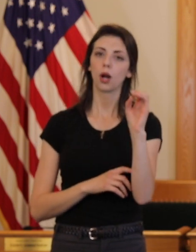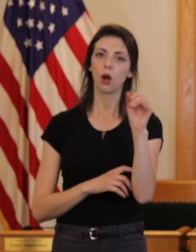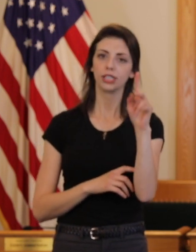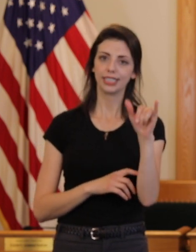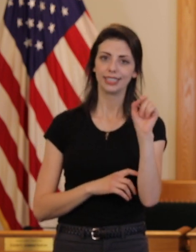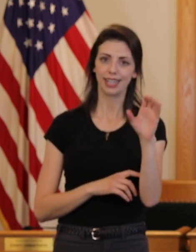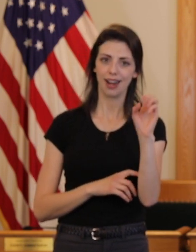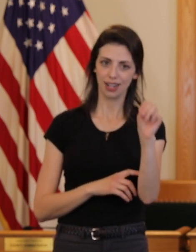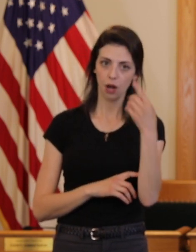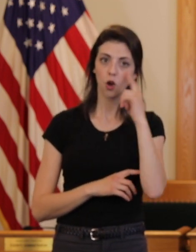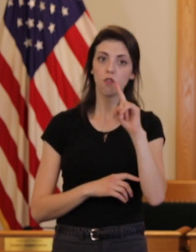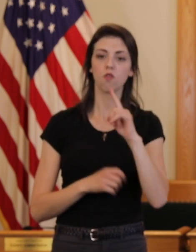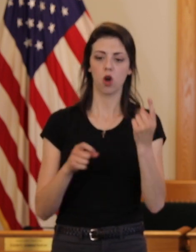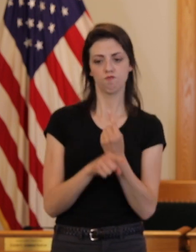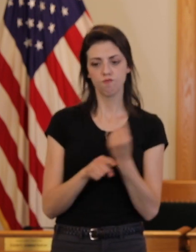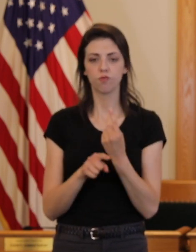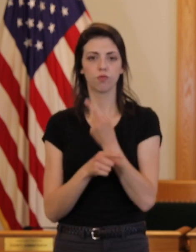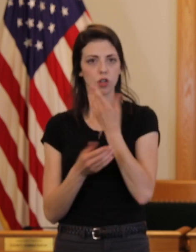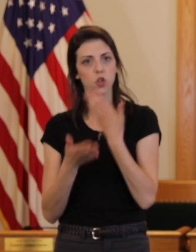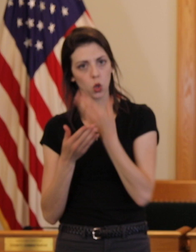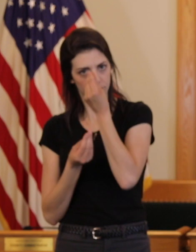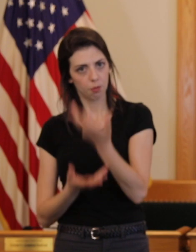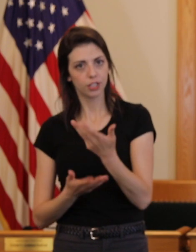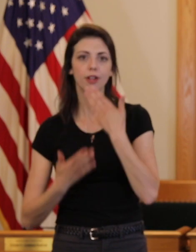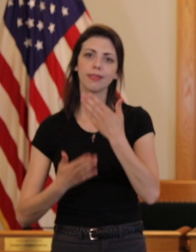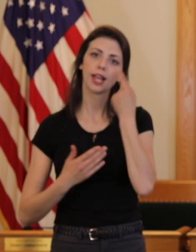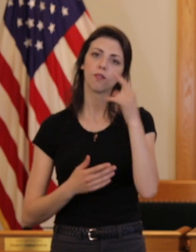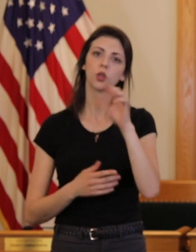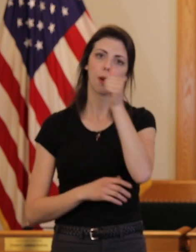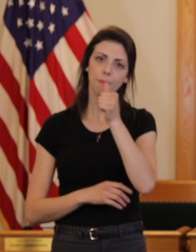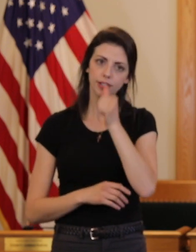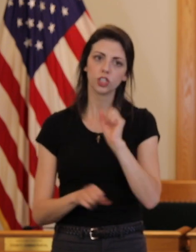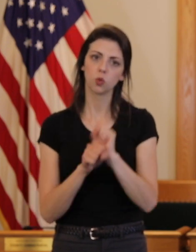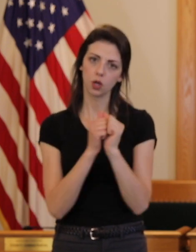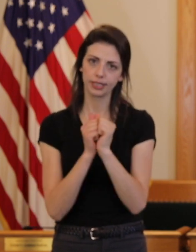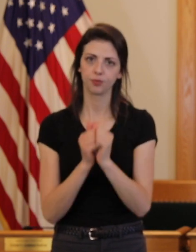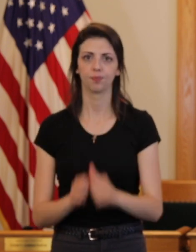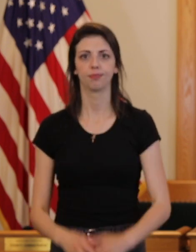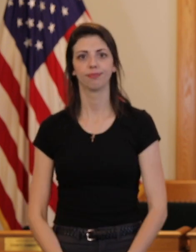oswegocounty.com for current and credible information. Thank you for your continued patience and cooperation.